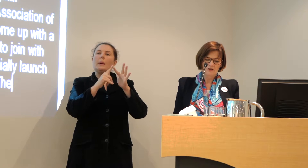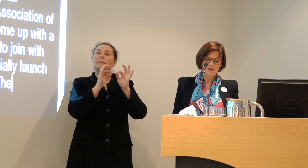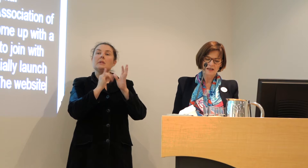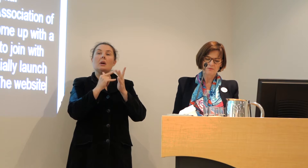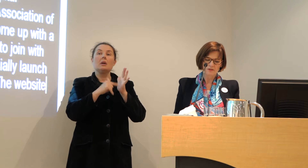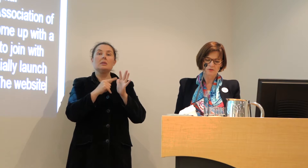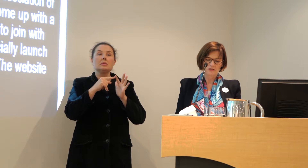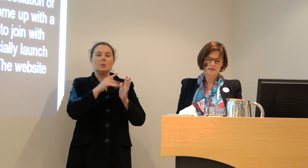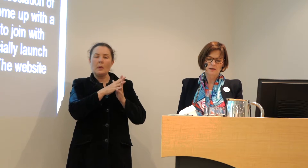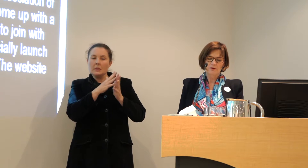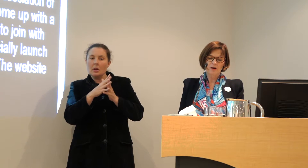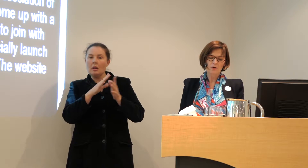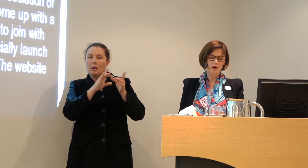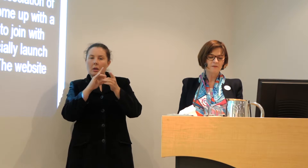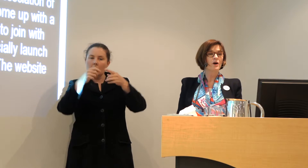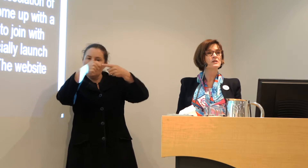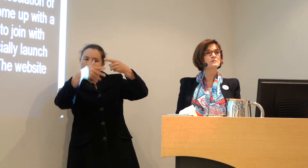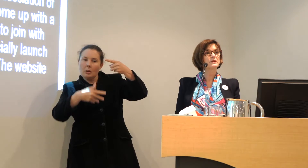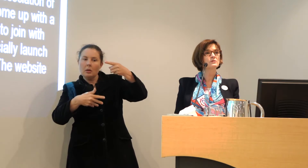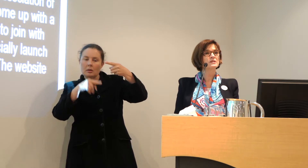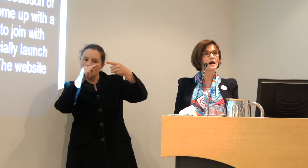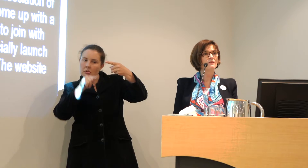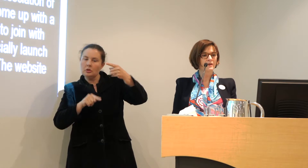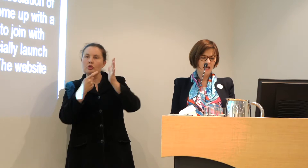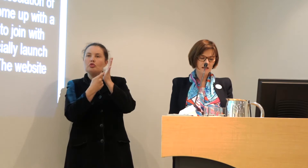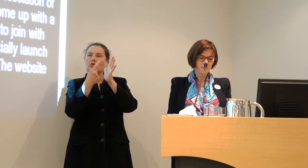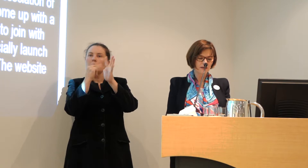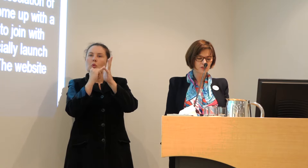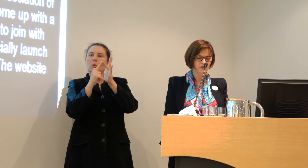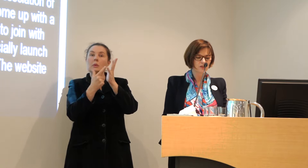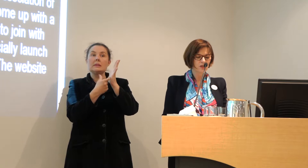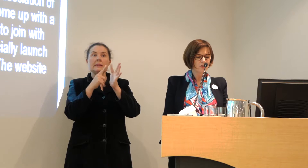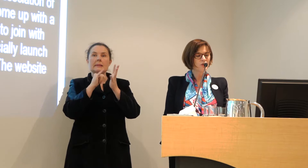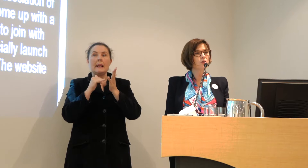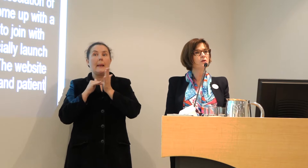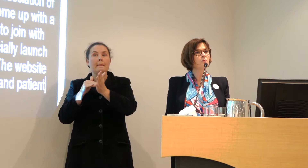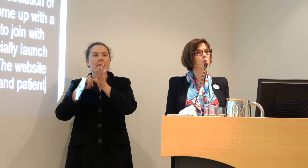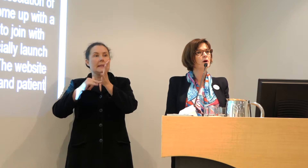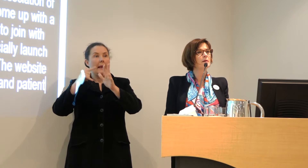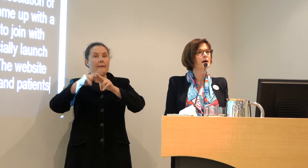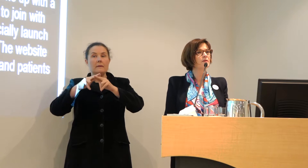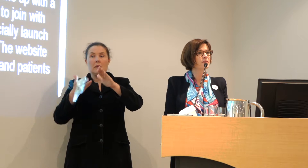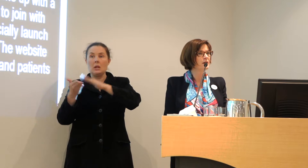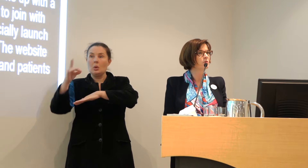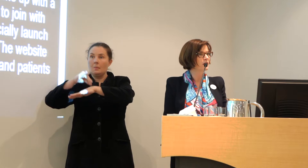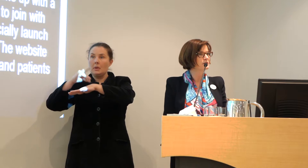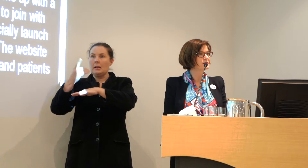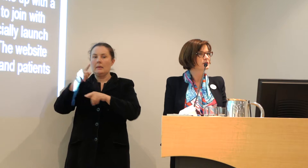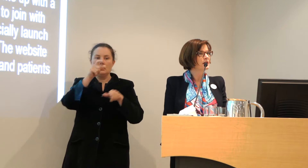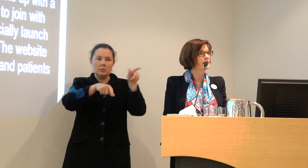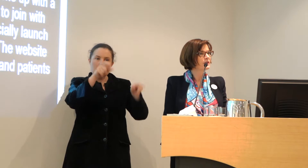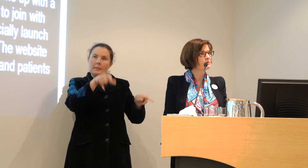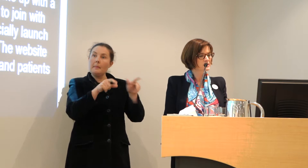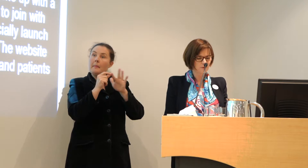its associated resources provide a way for hospital staff and patients to learn more about their